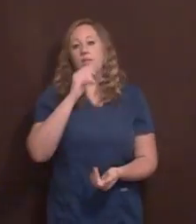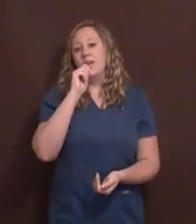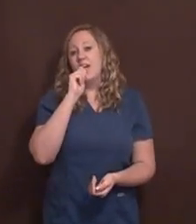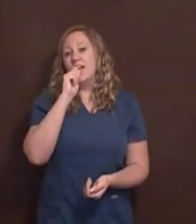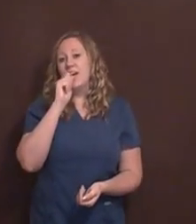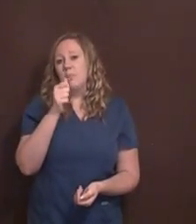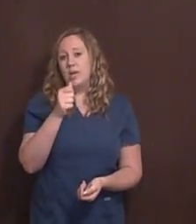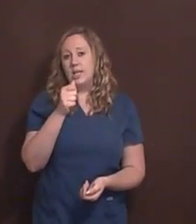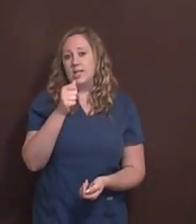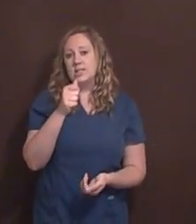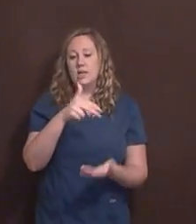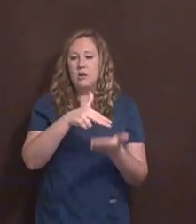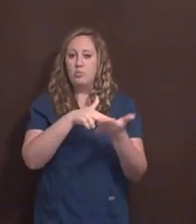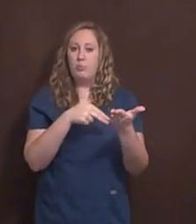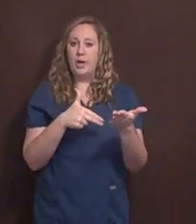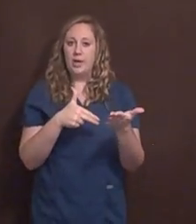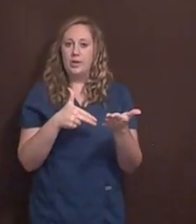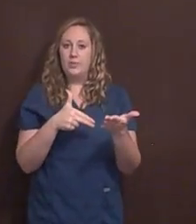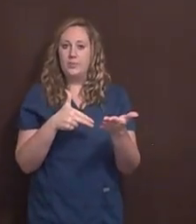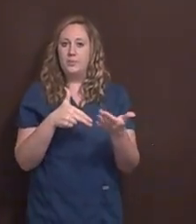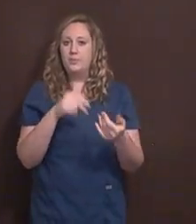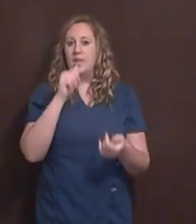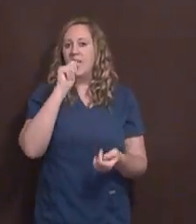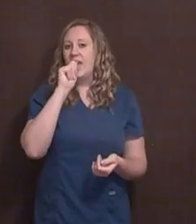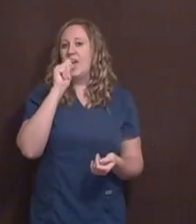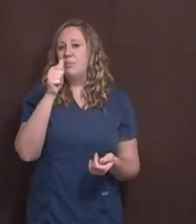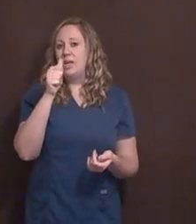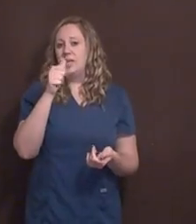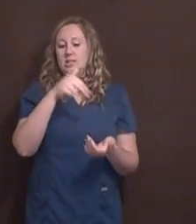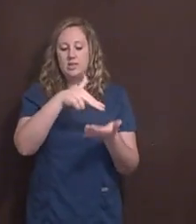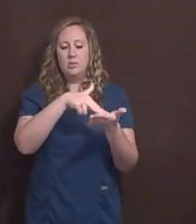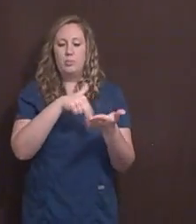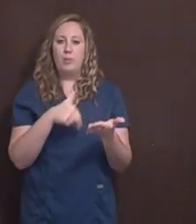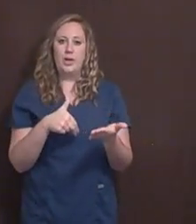have peanut butter. Peanut butter.